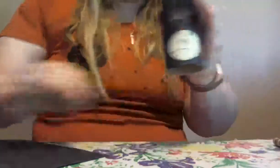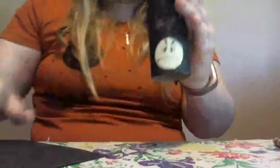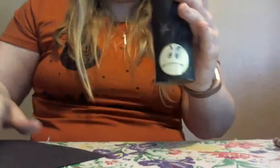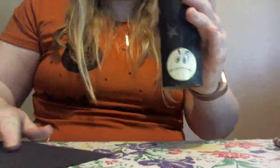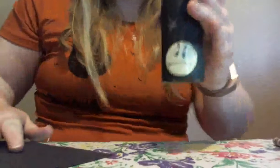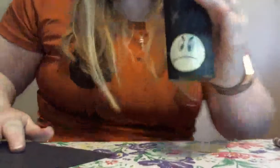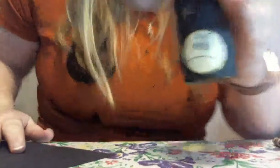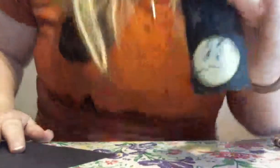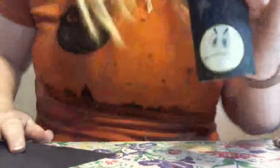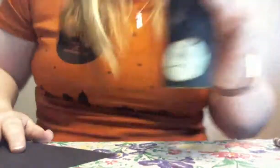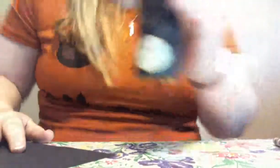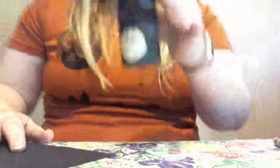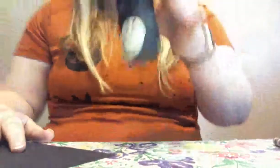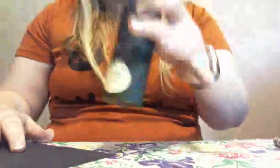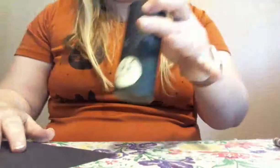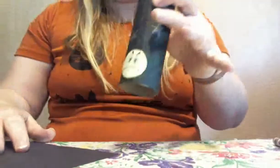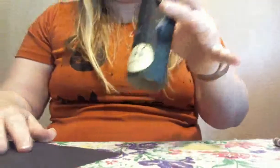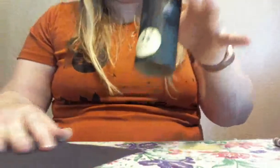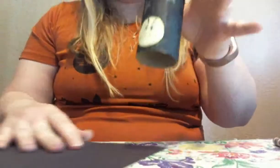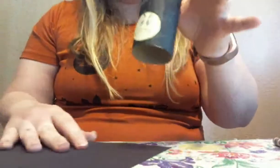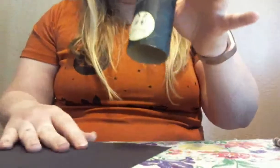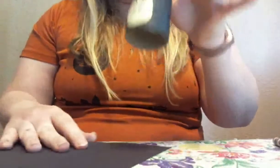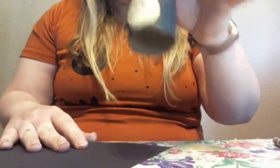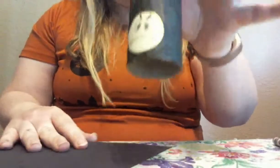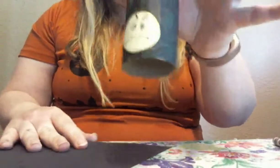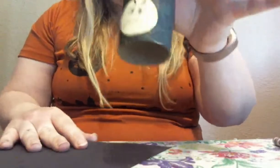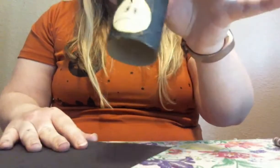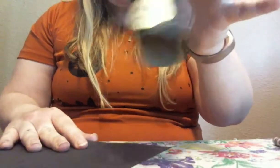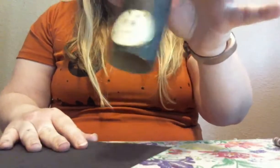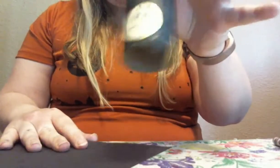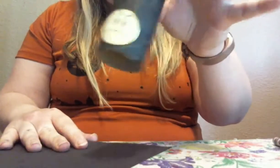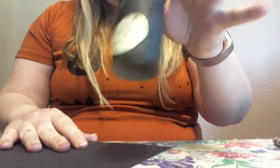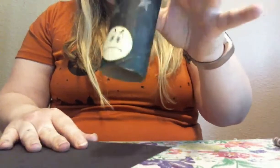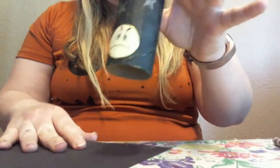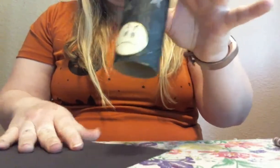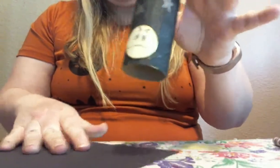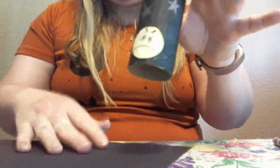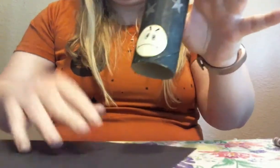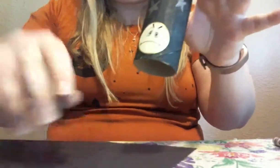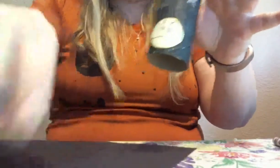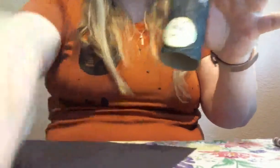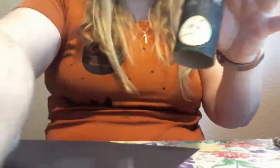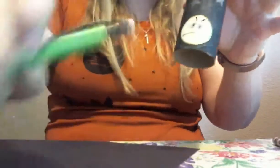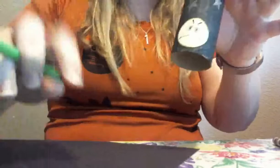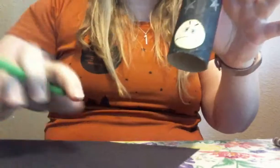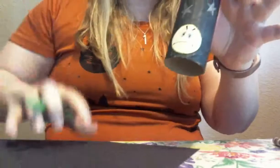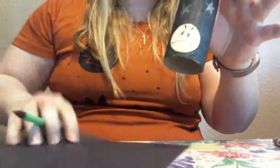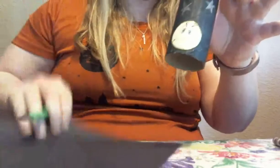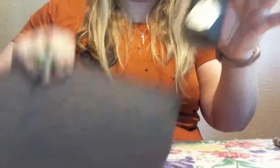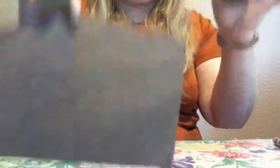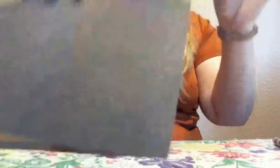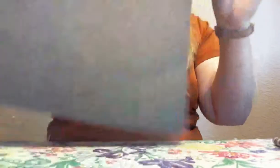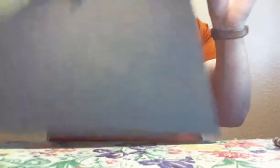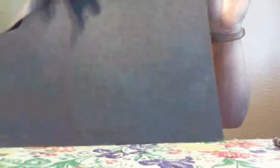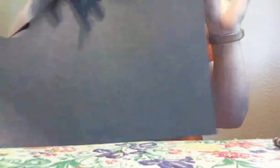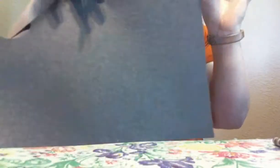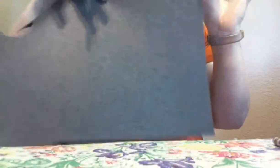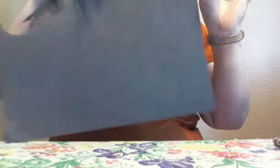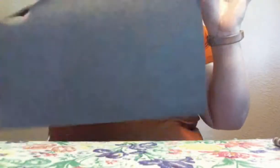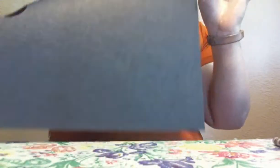So what you're going to do next is you're going to take your black paper and your